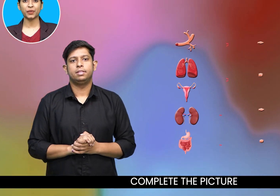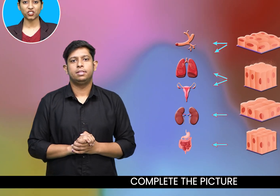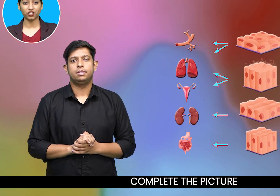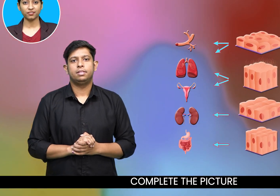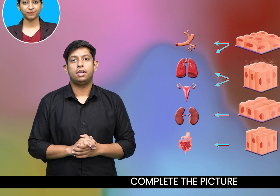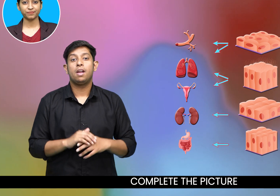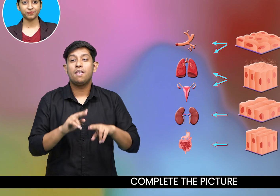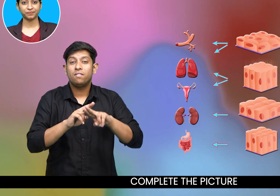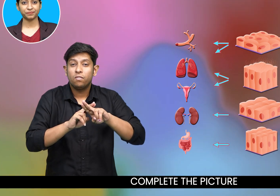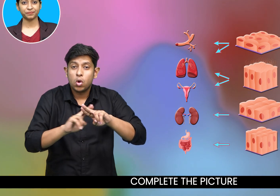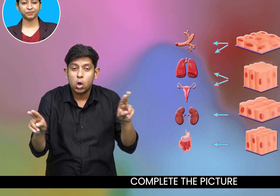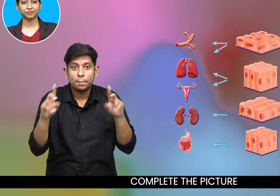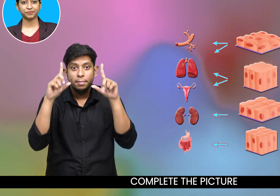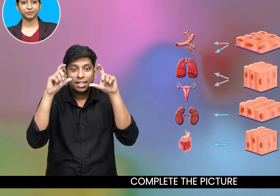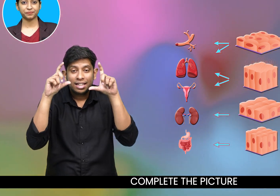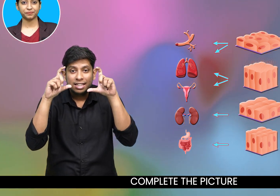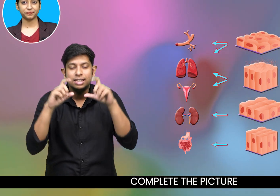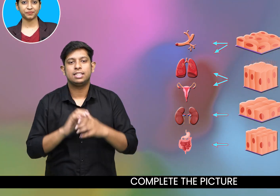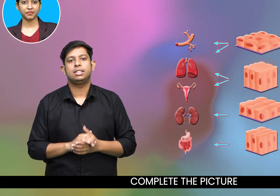Complete the picture.